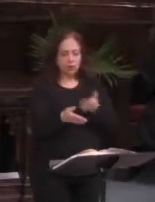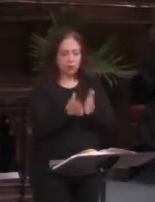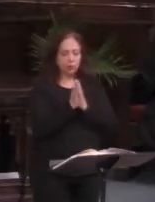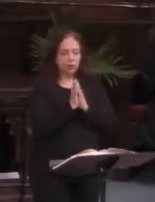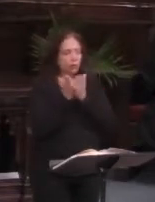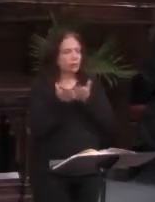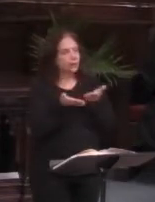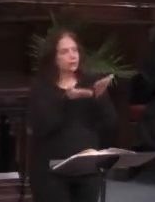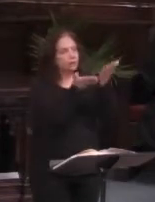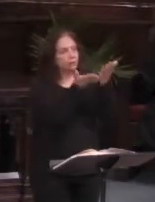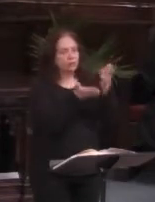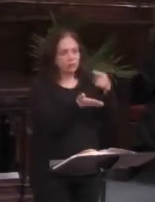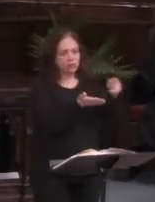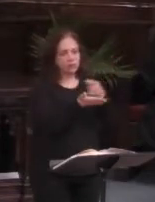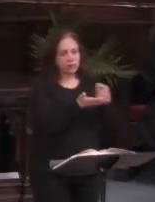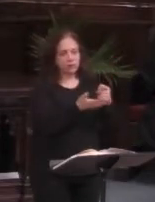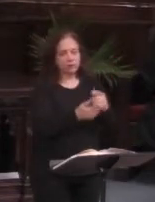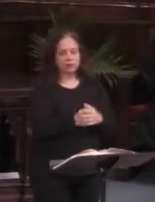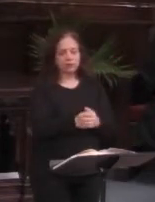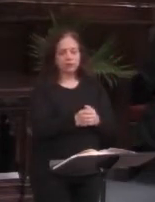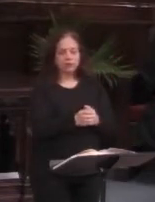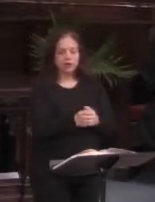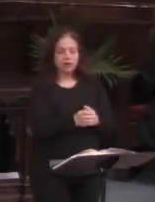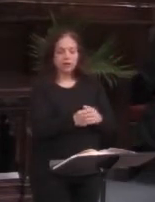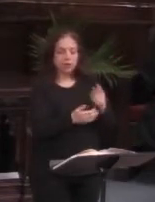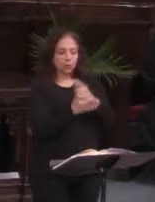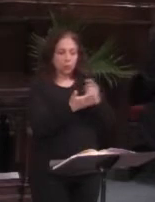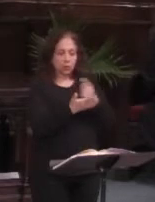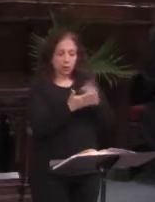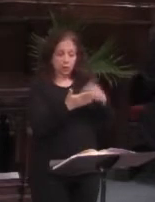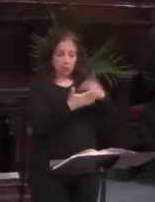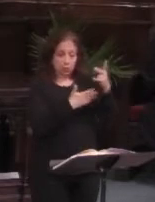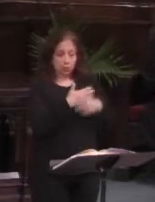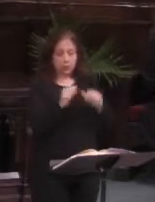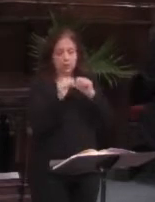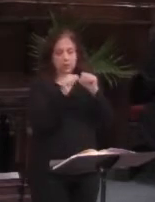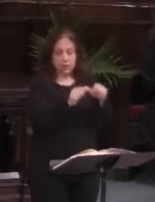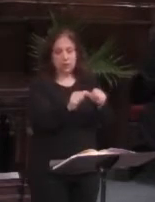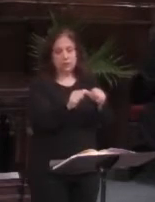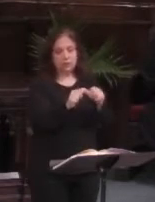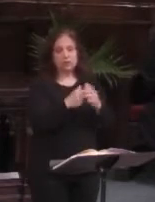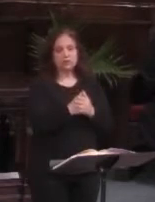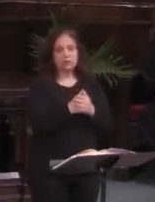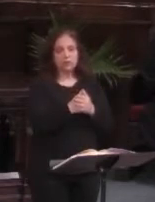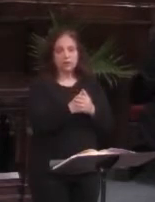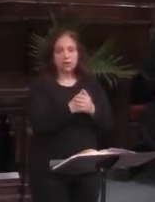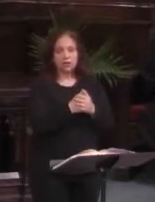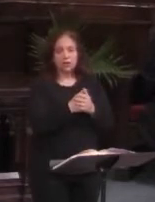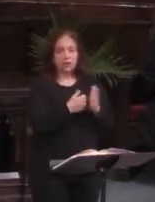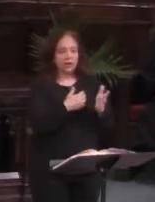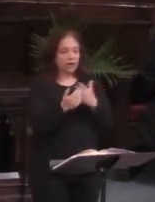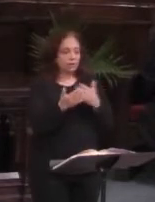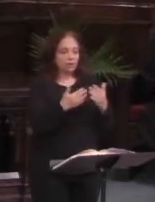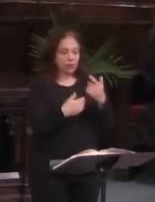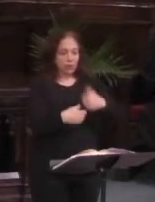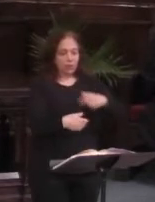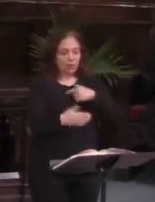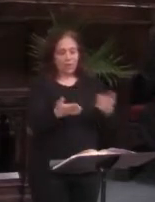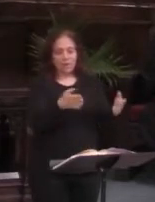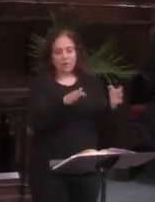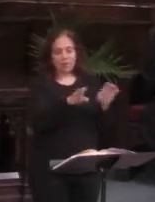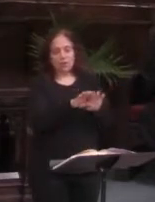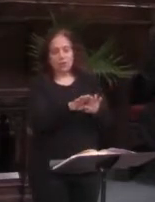prayers this week. Weekly programming continues even as we are closed as